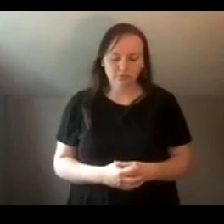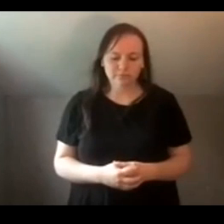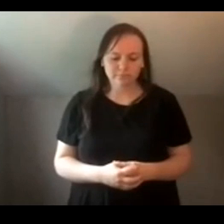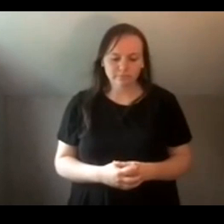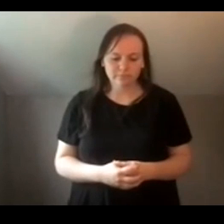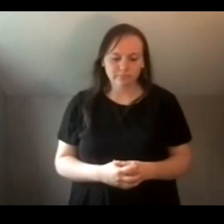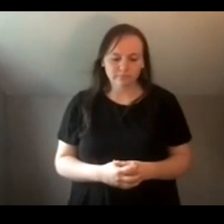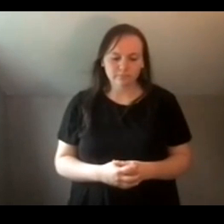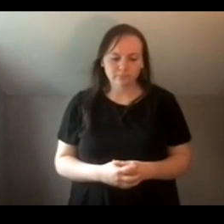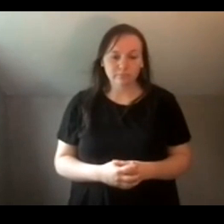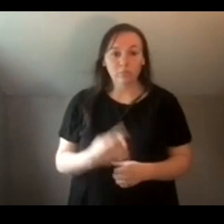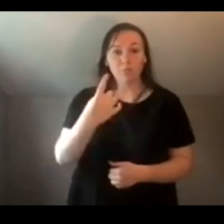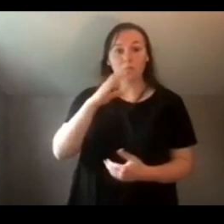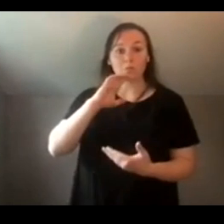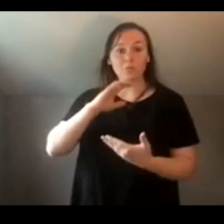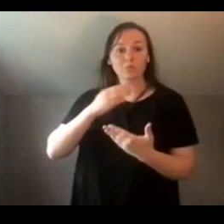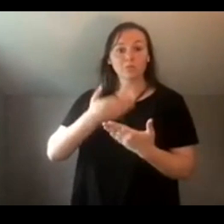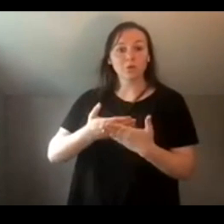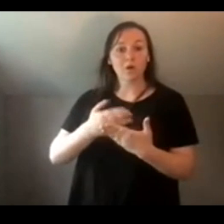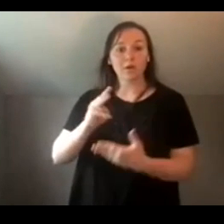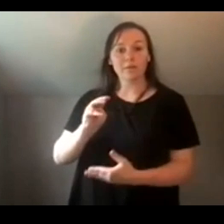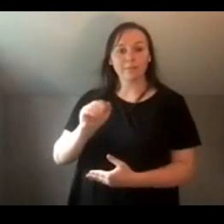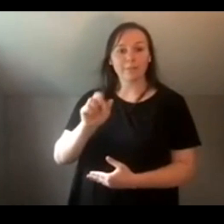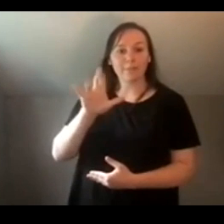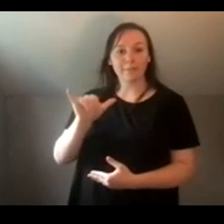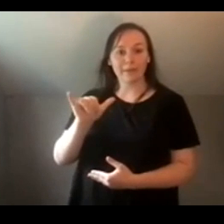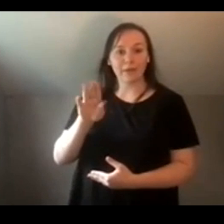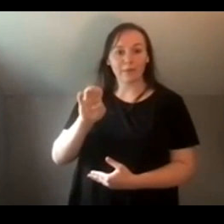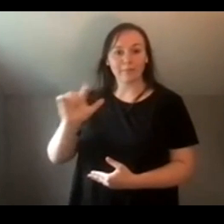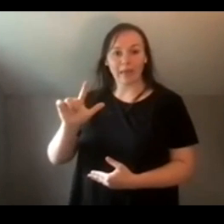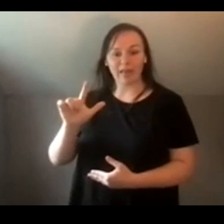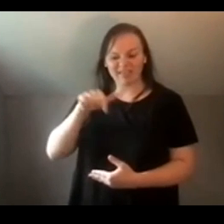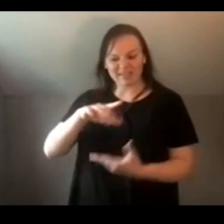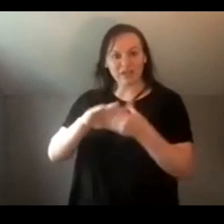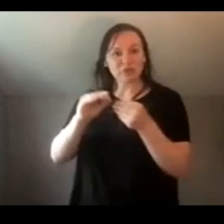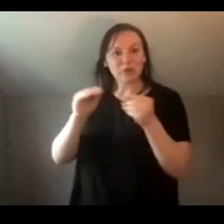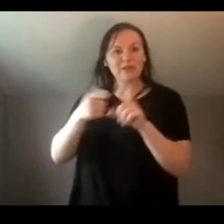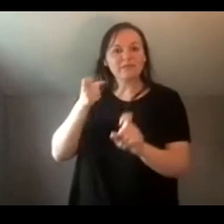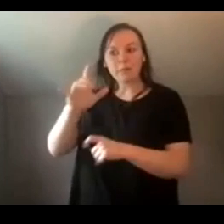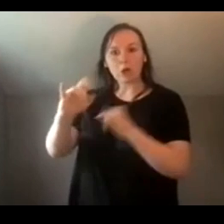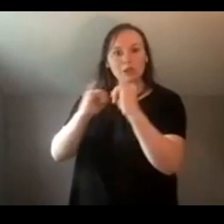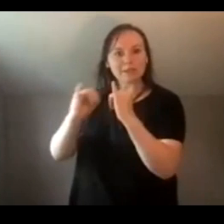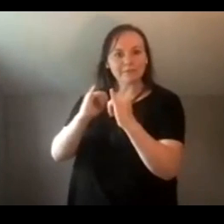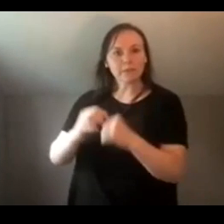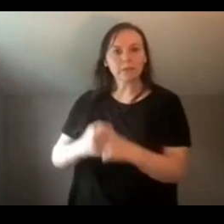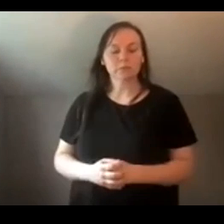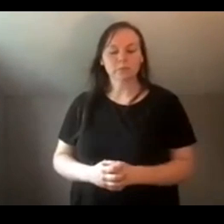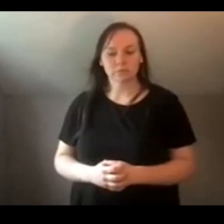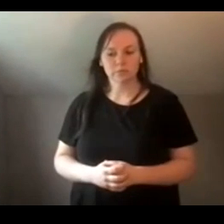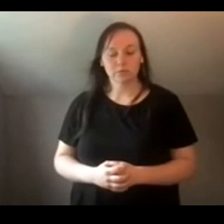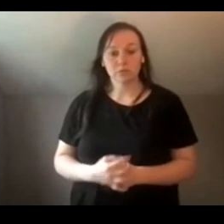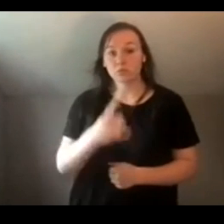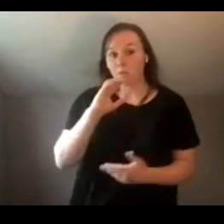daughter, Mary Bell? We gleaned this story from her interview. She was one of the daughters that he wrote the letter